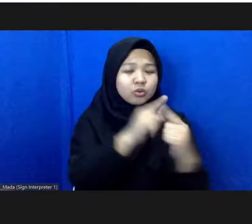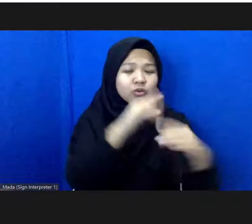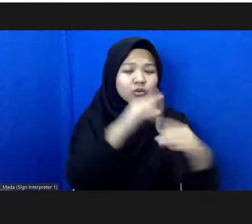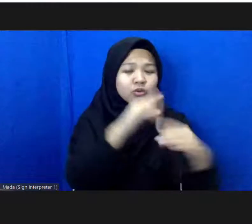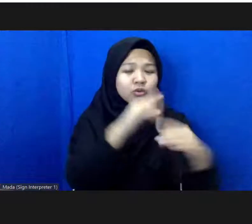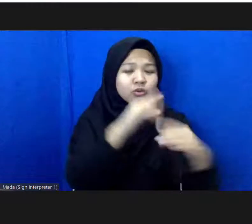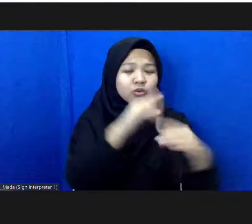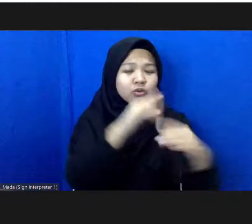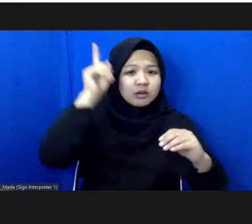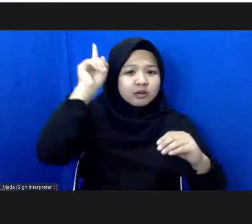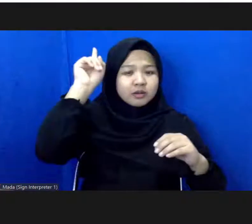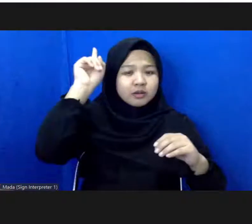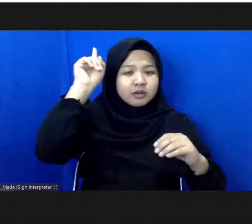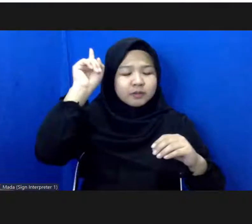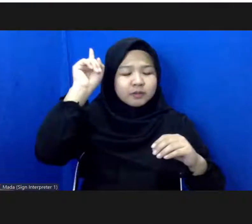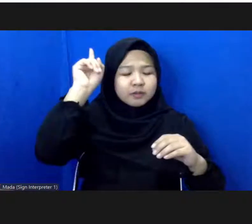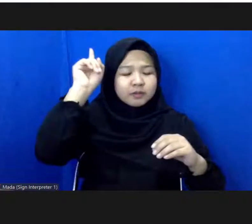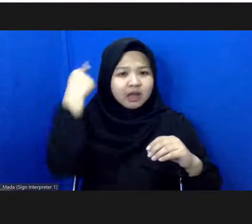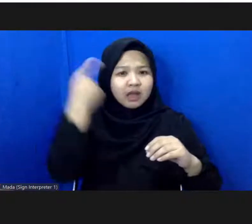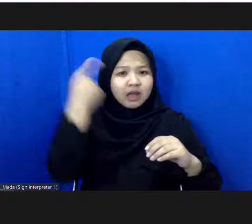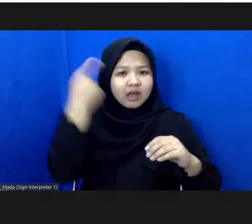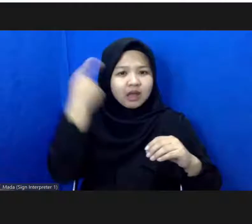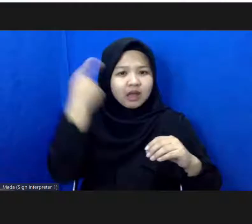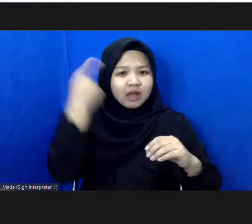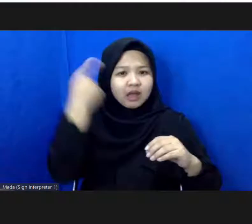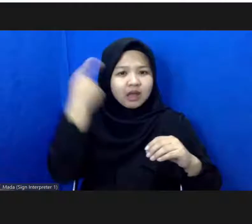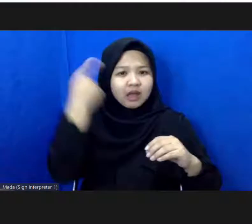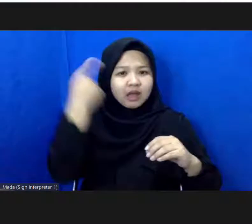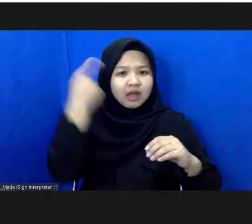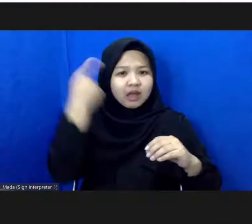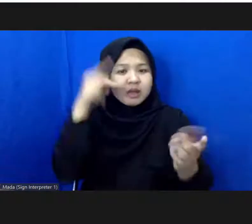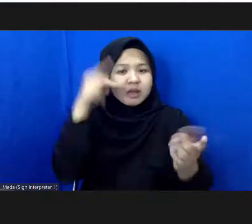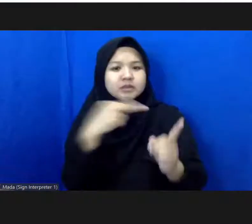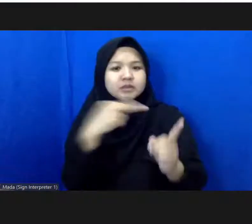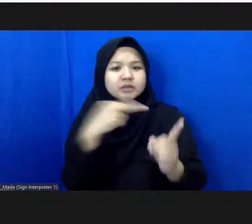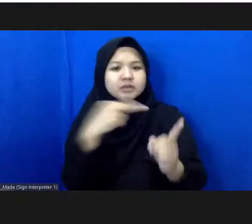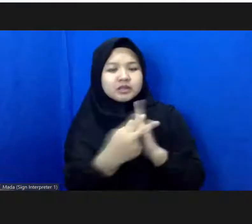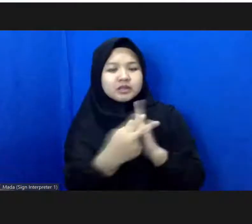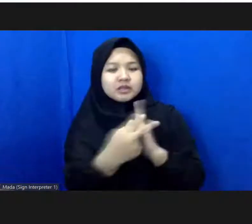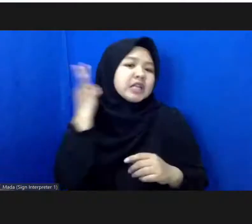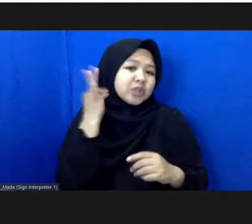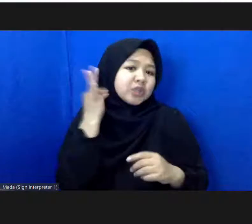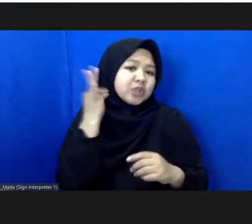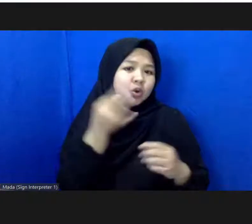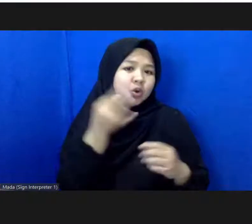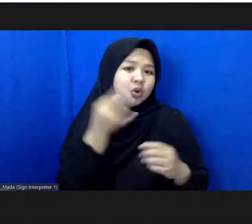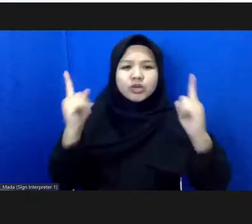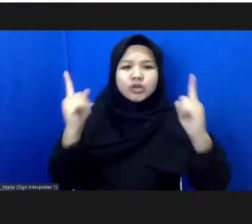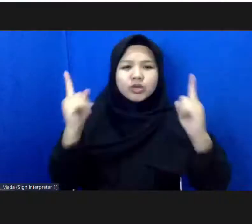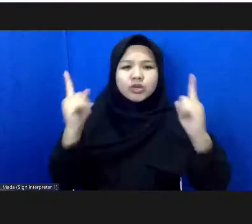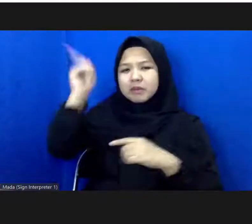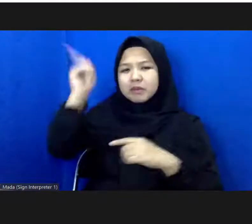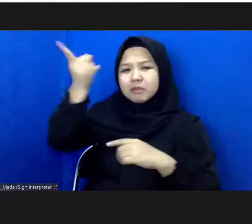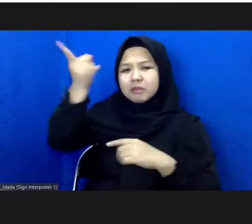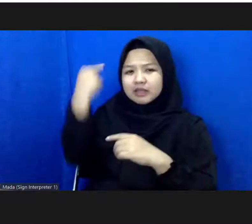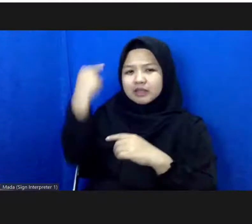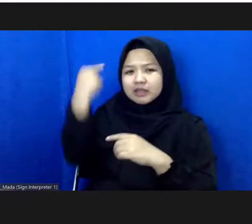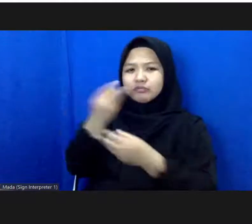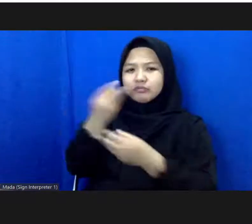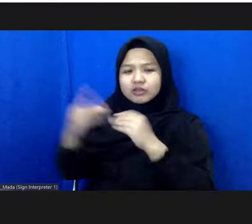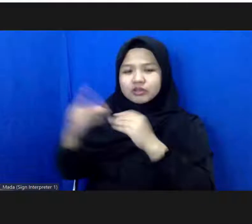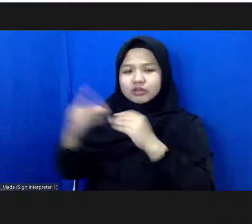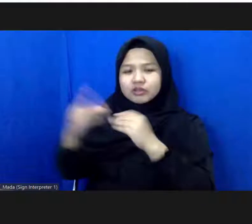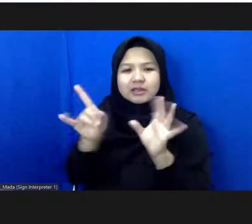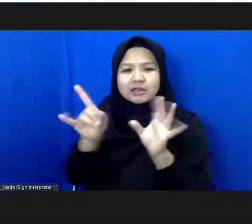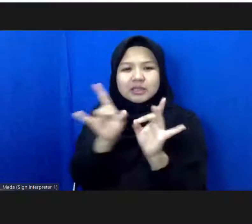risk which you have and the perception of risk which communities have, that's a wide difference. And I